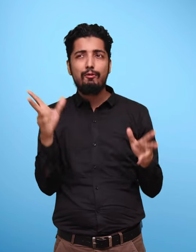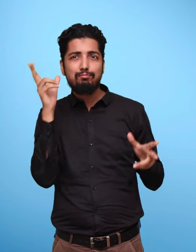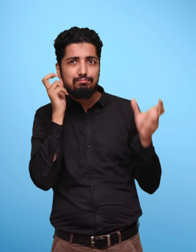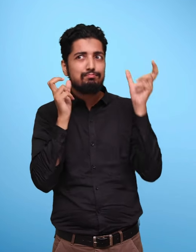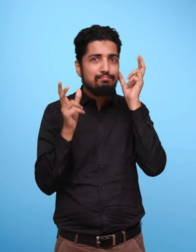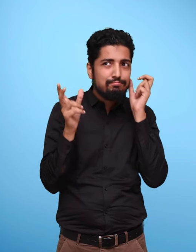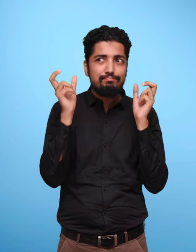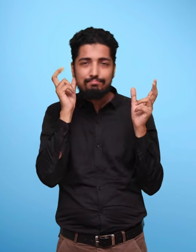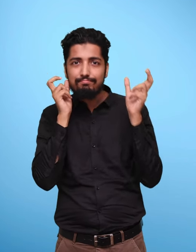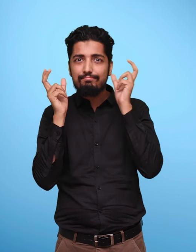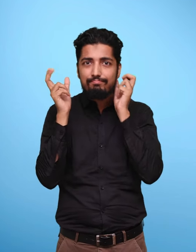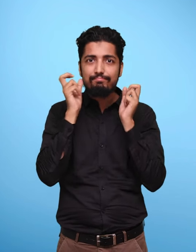sound.